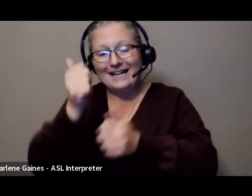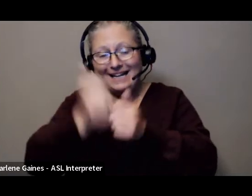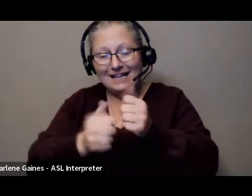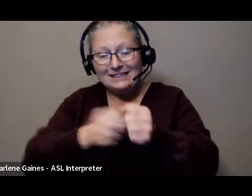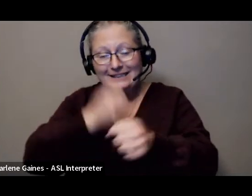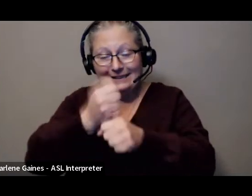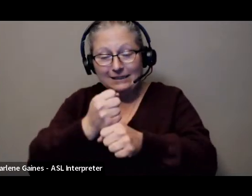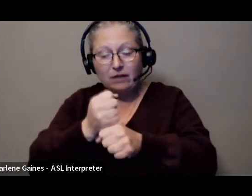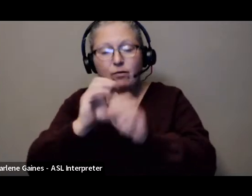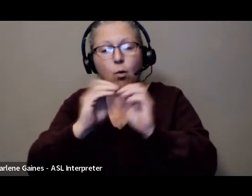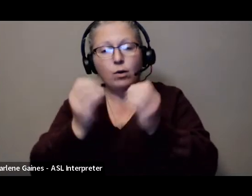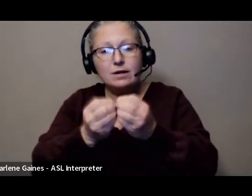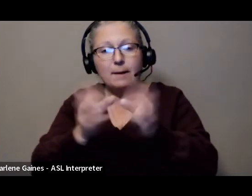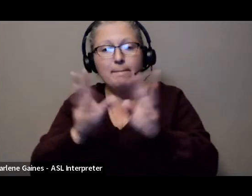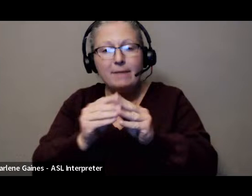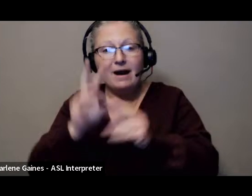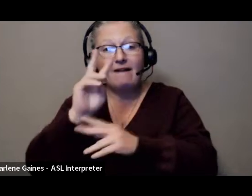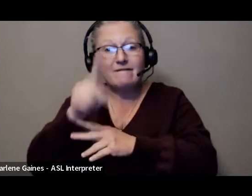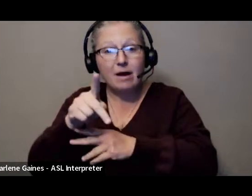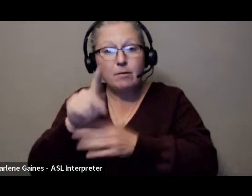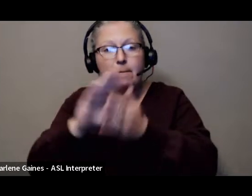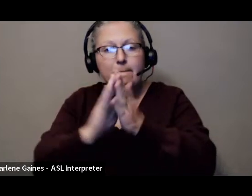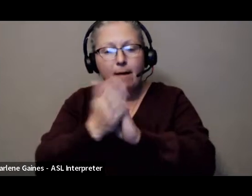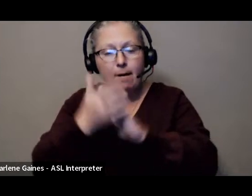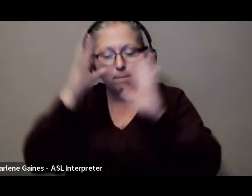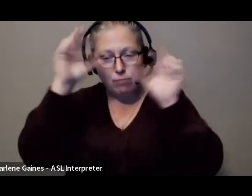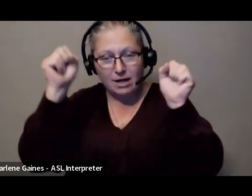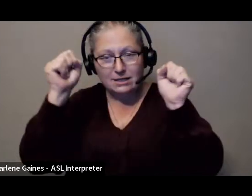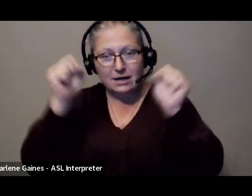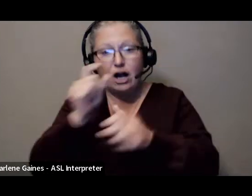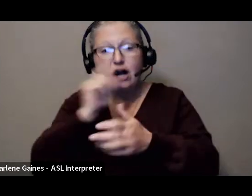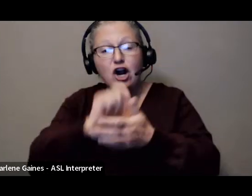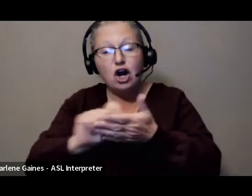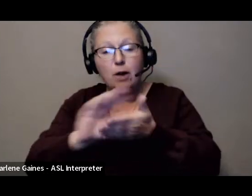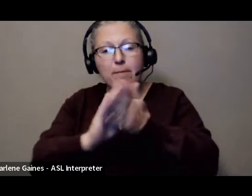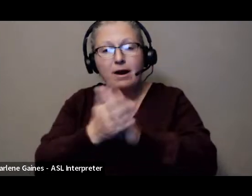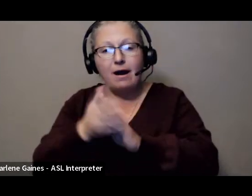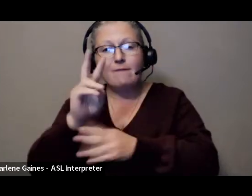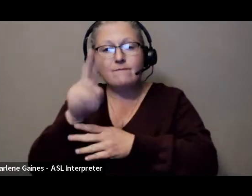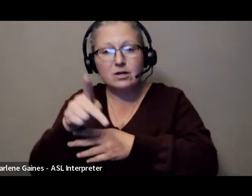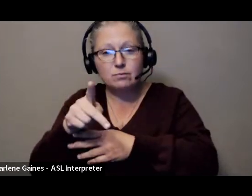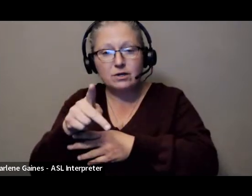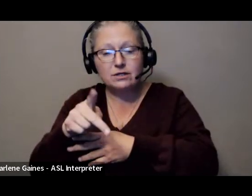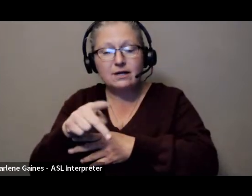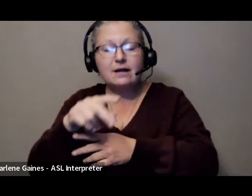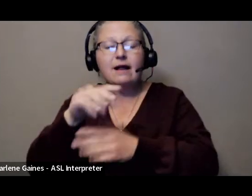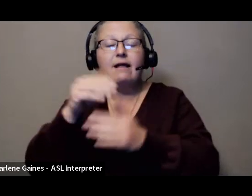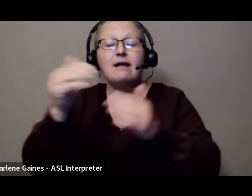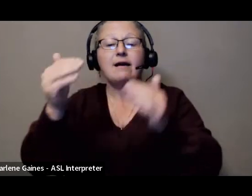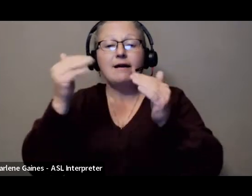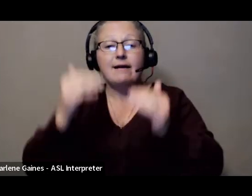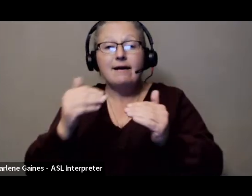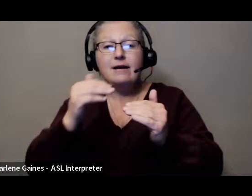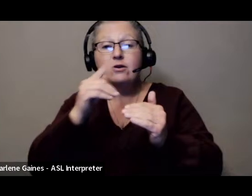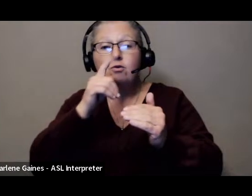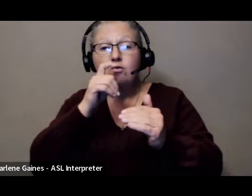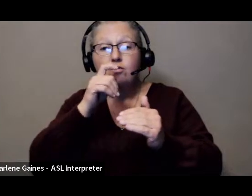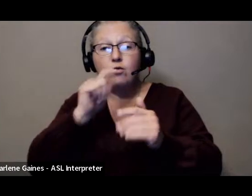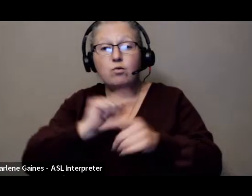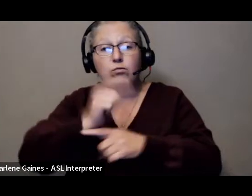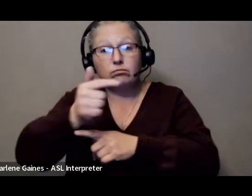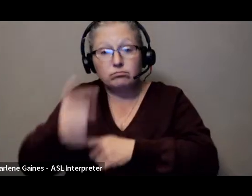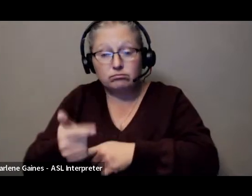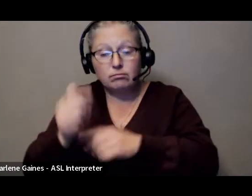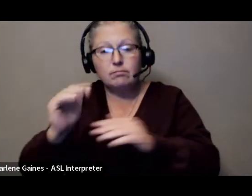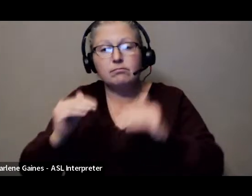organizational meeting, with the vice president becoming president, the clerk becoming the vice president, and the next highest person on the rotation